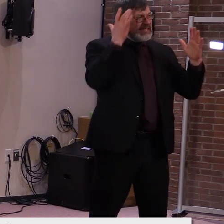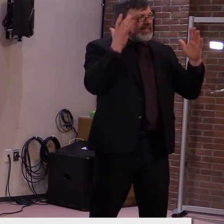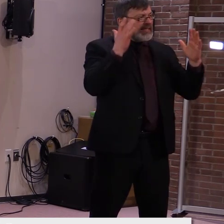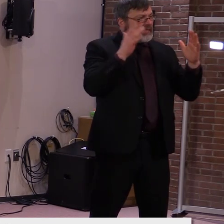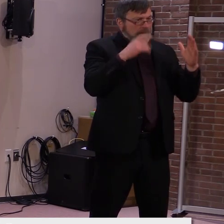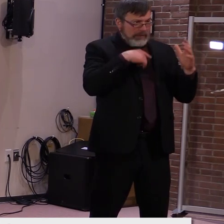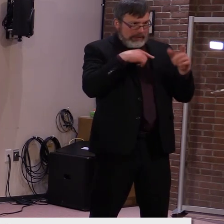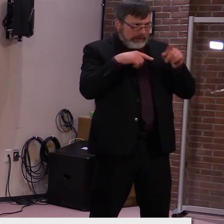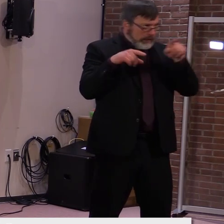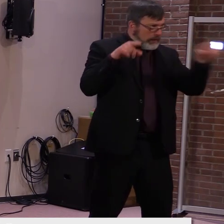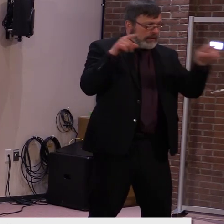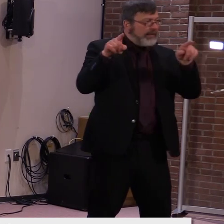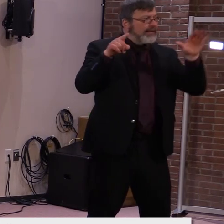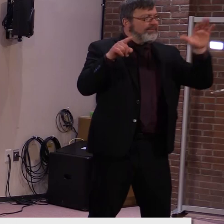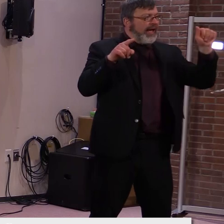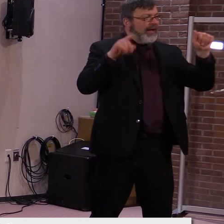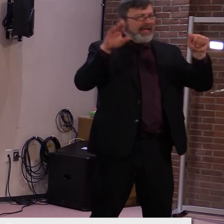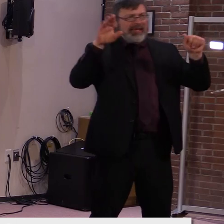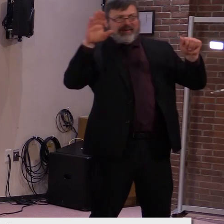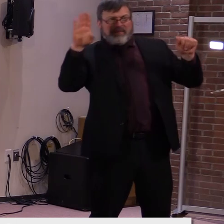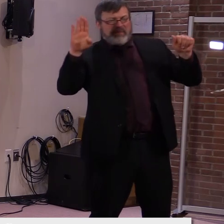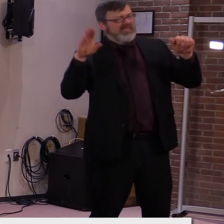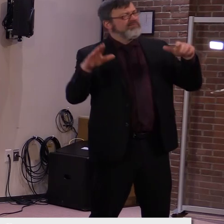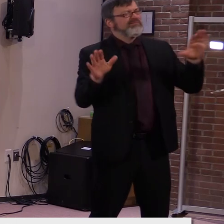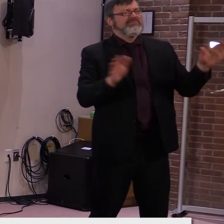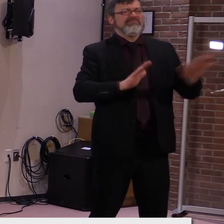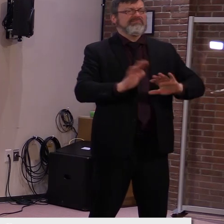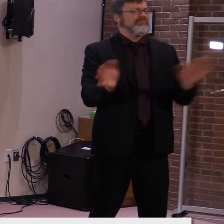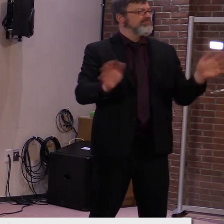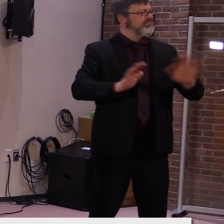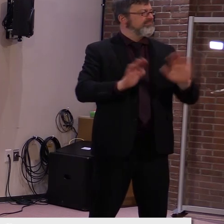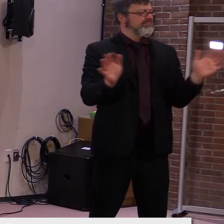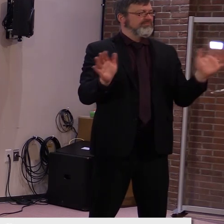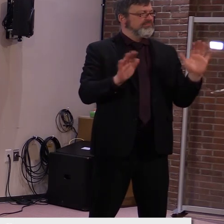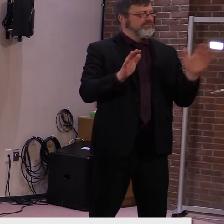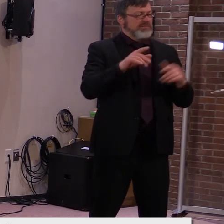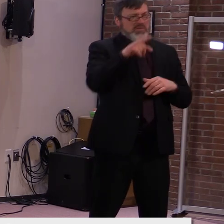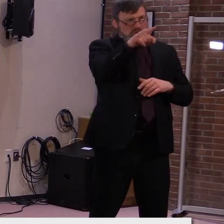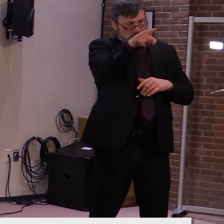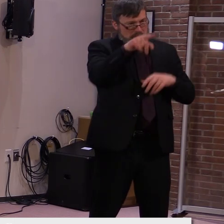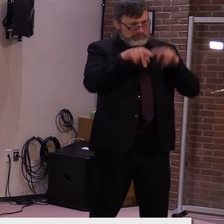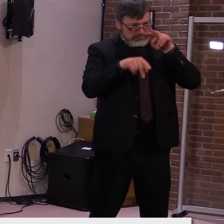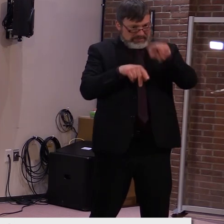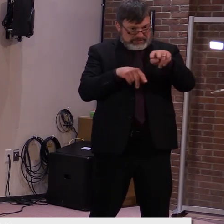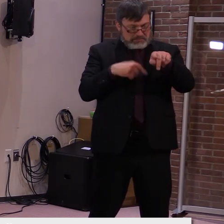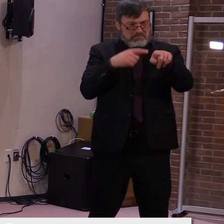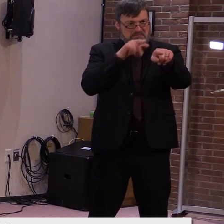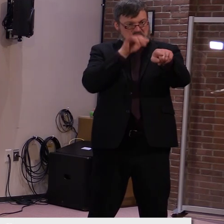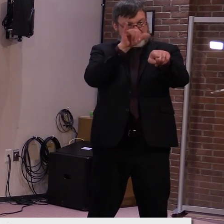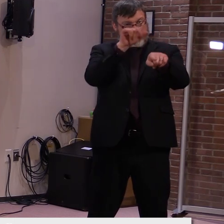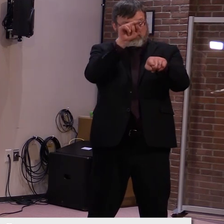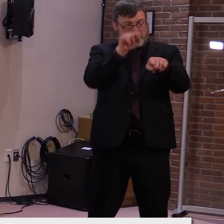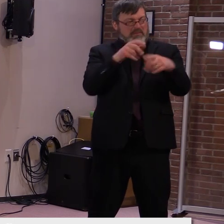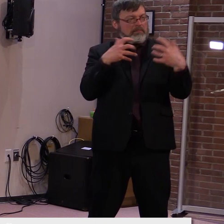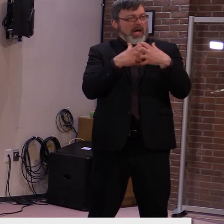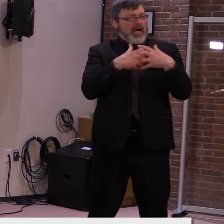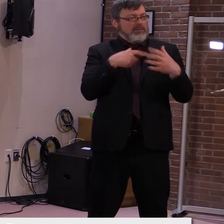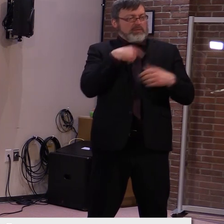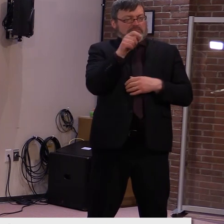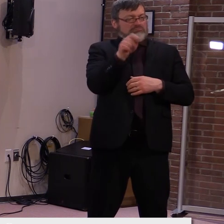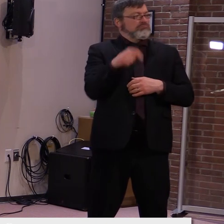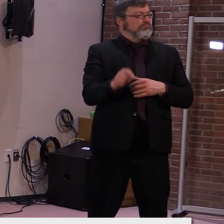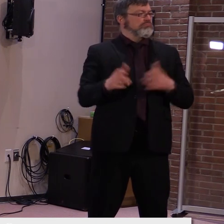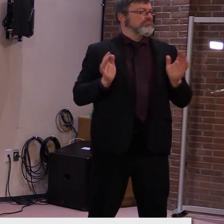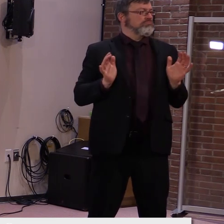make an appointment. On Monday, March 8th, we will also begin offering teachers and